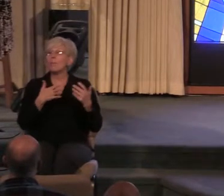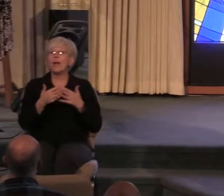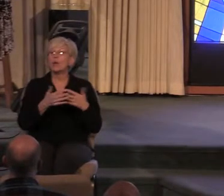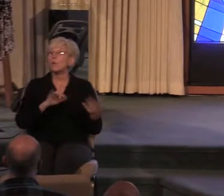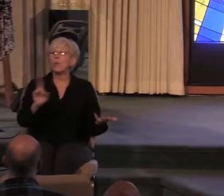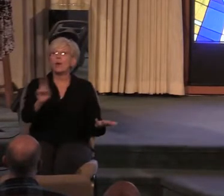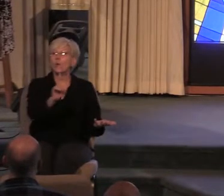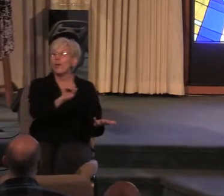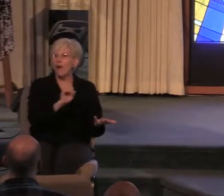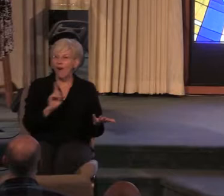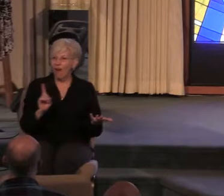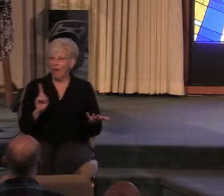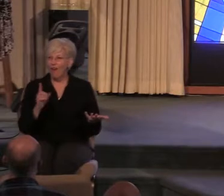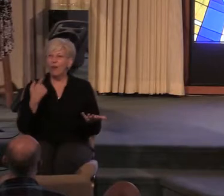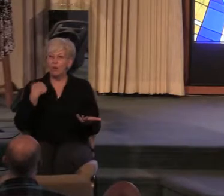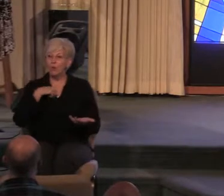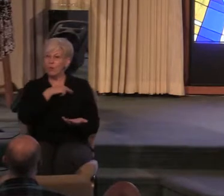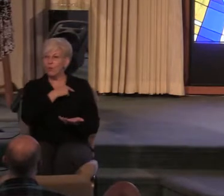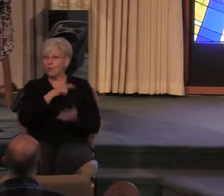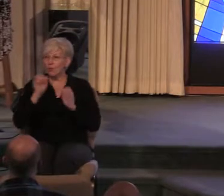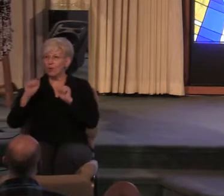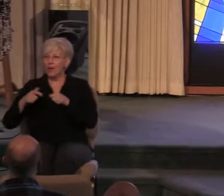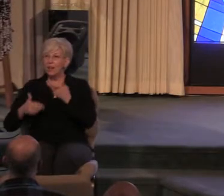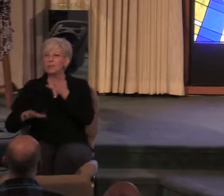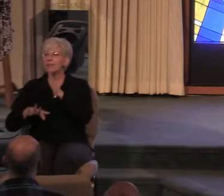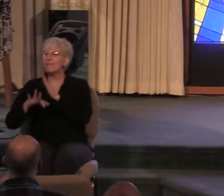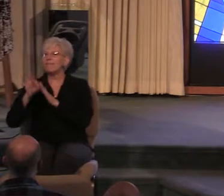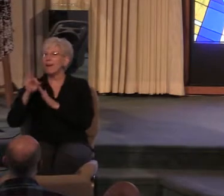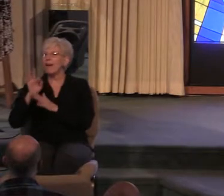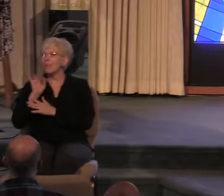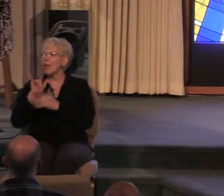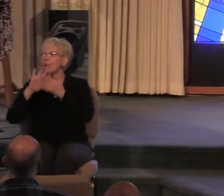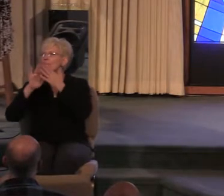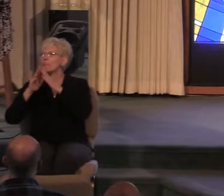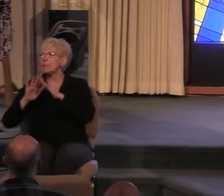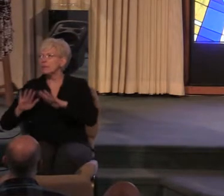we are able to find that peace, that stillness,